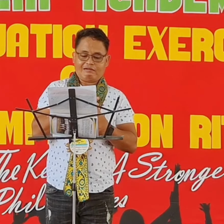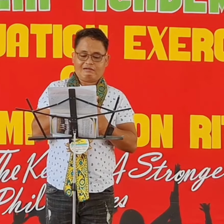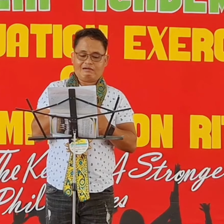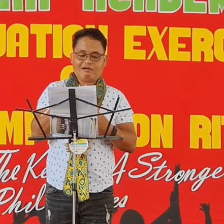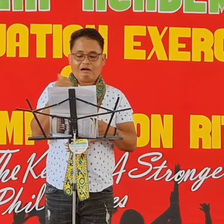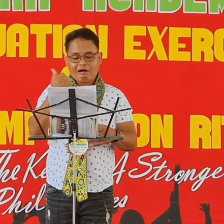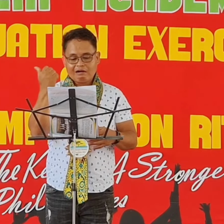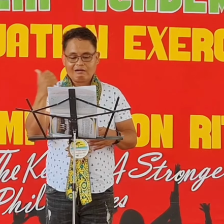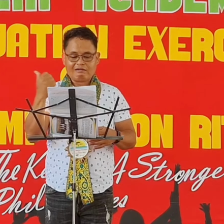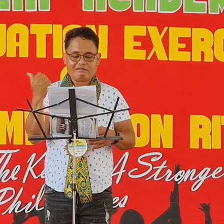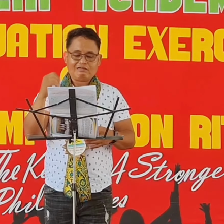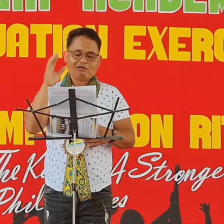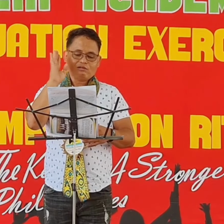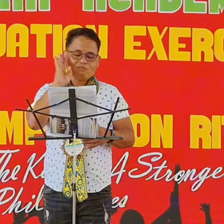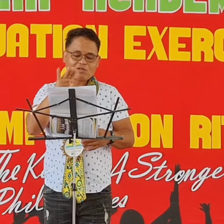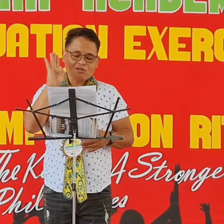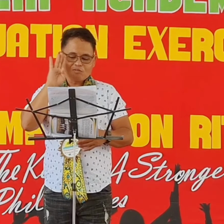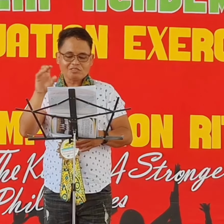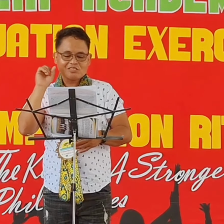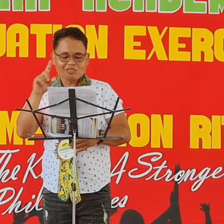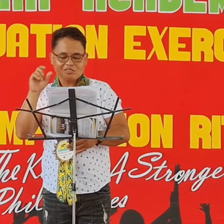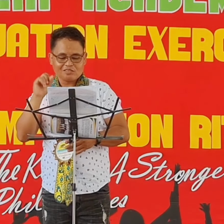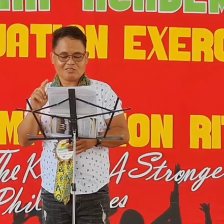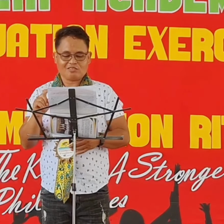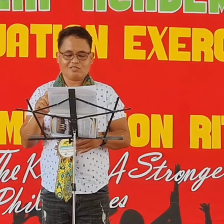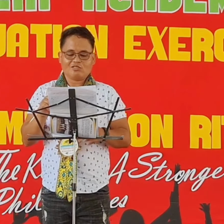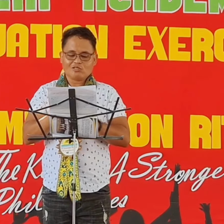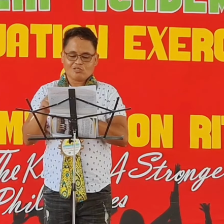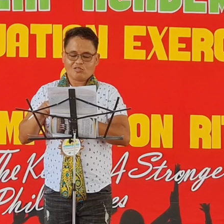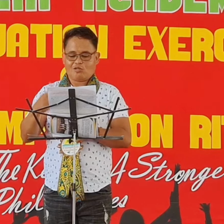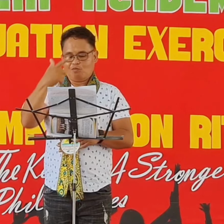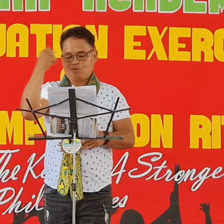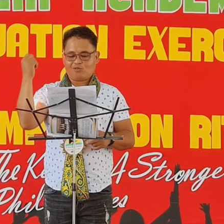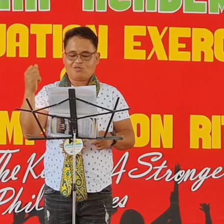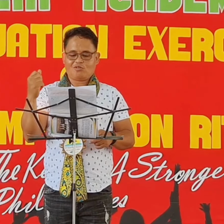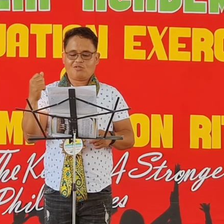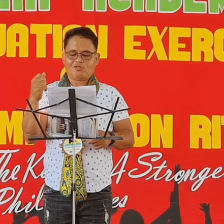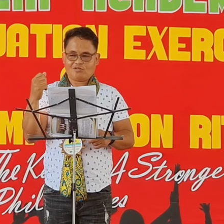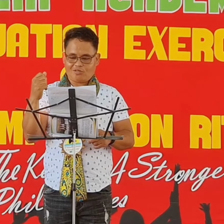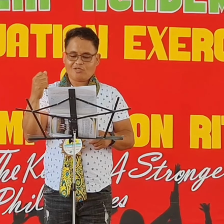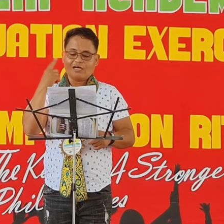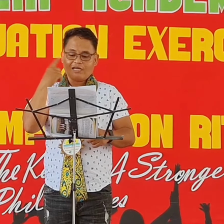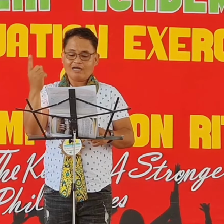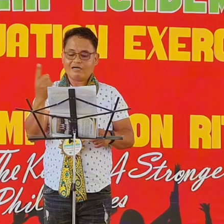And they were afraid my other siblings will also become deaf.